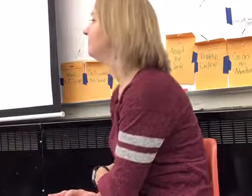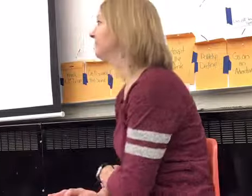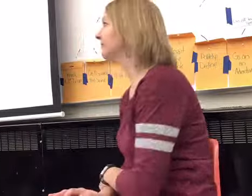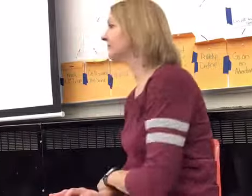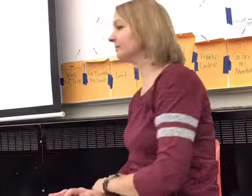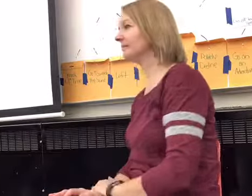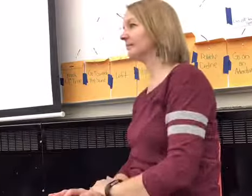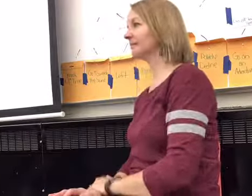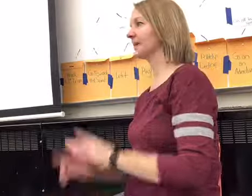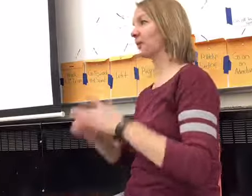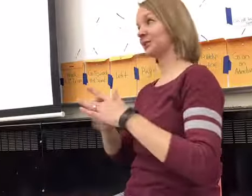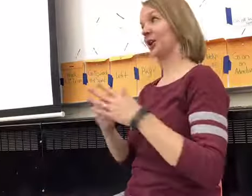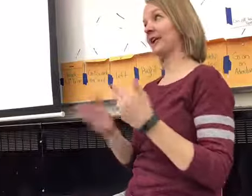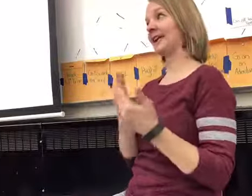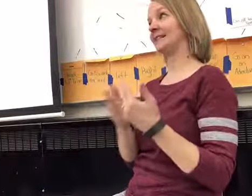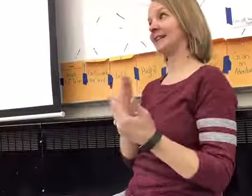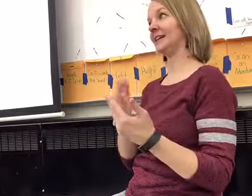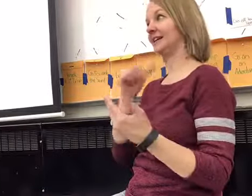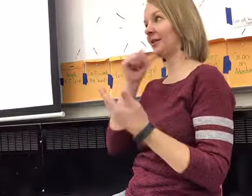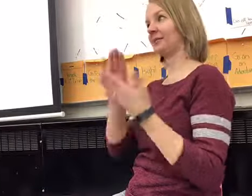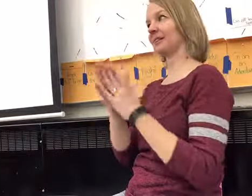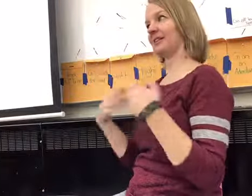Starting easy, so don't get super confident.